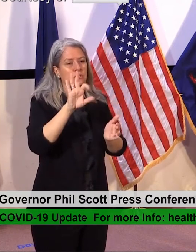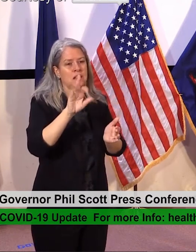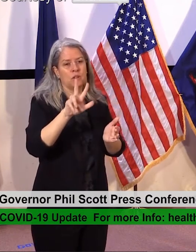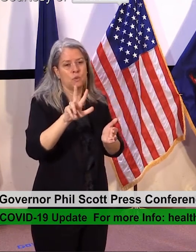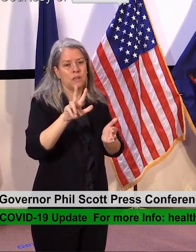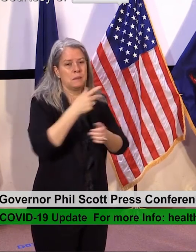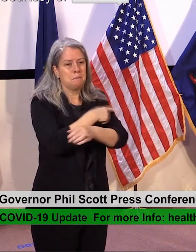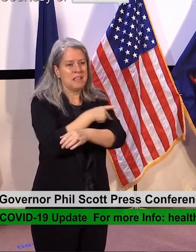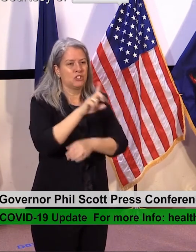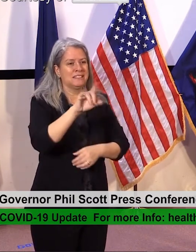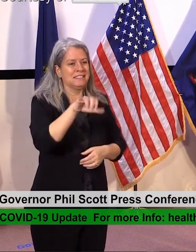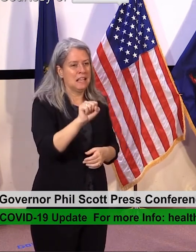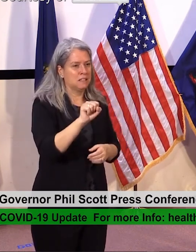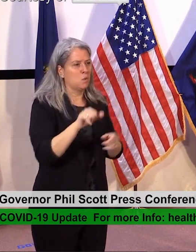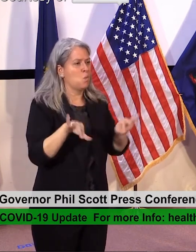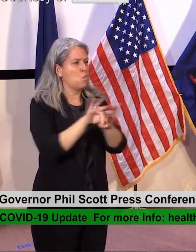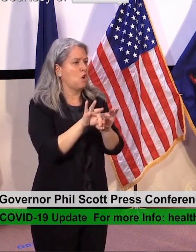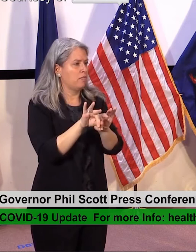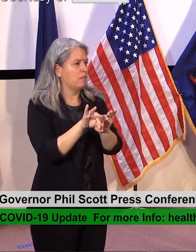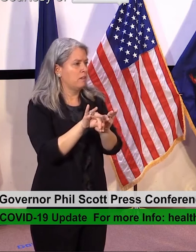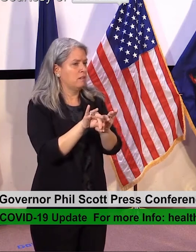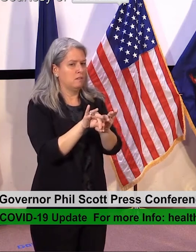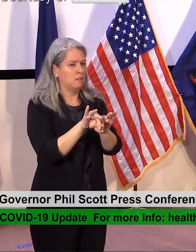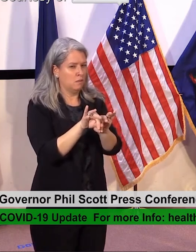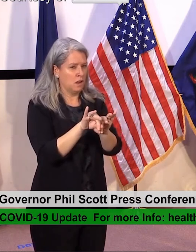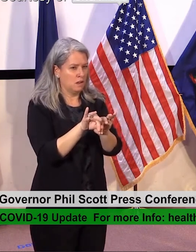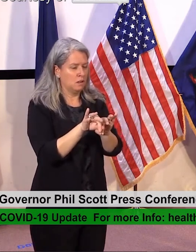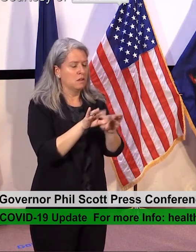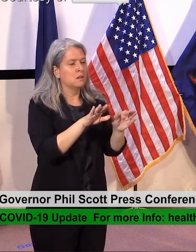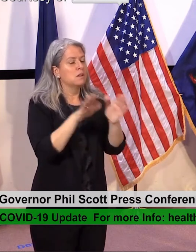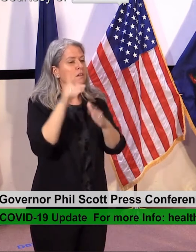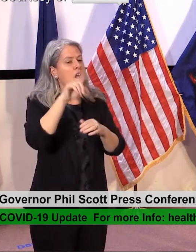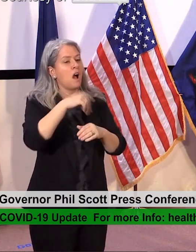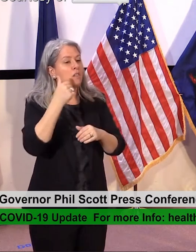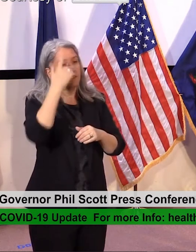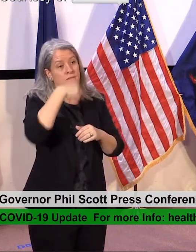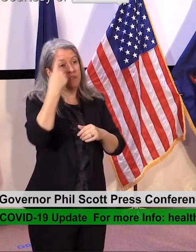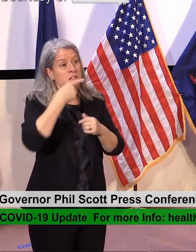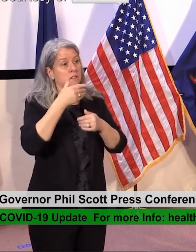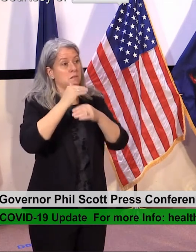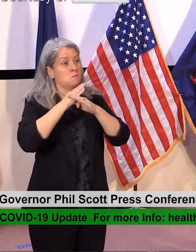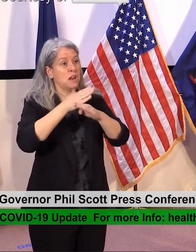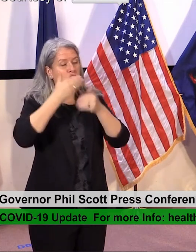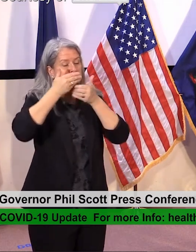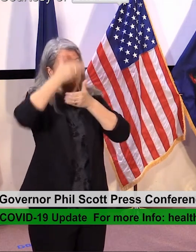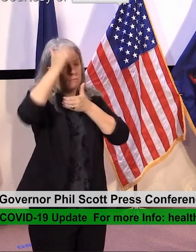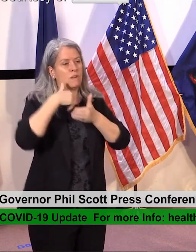21,693 patient days of stock available. In face protection, we have